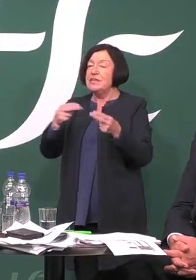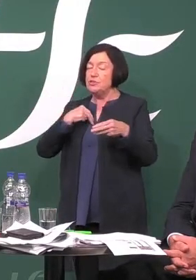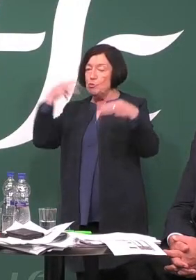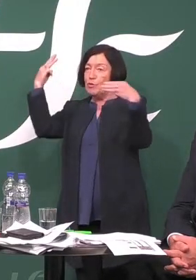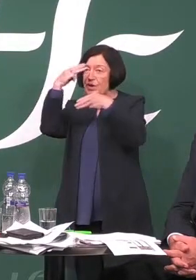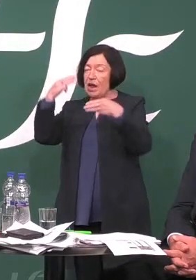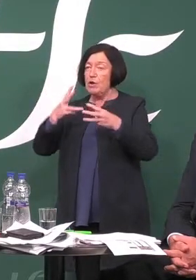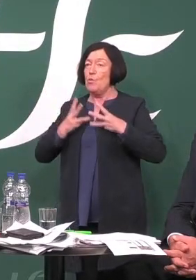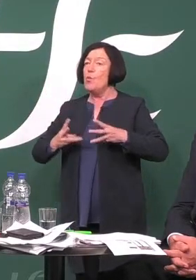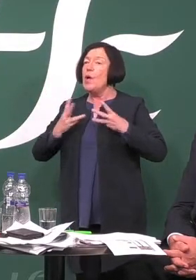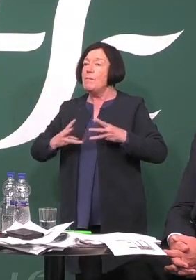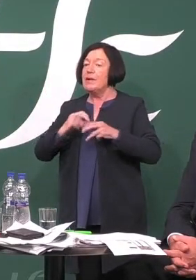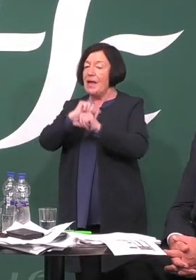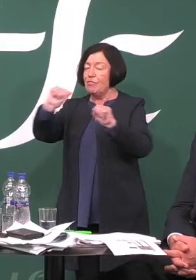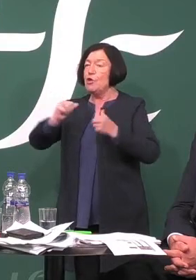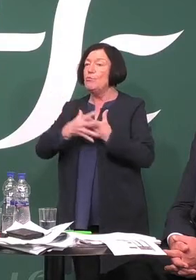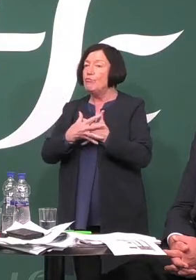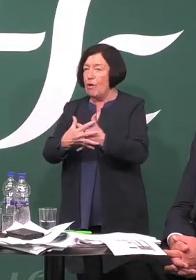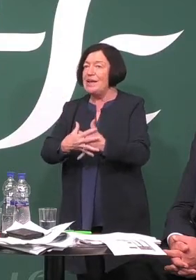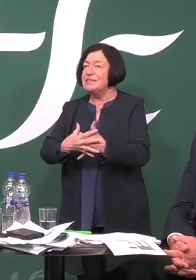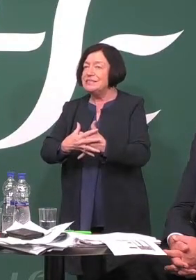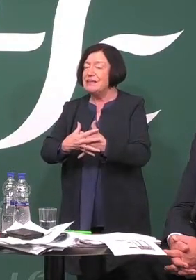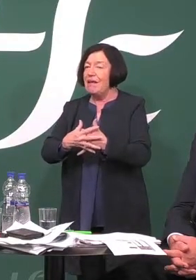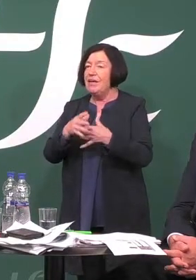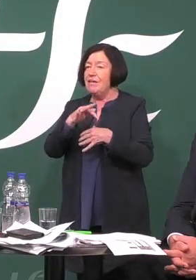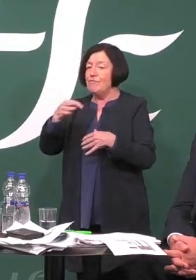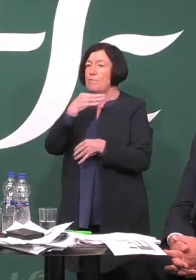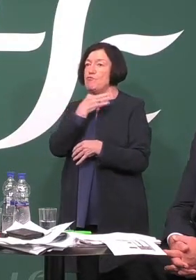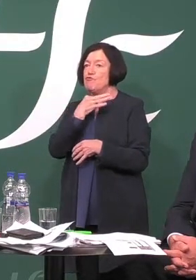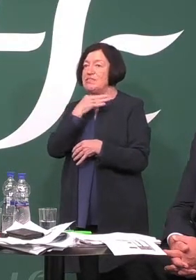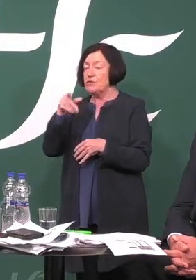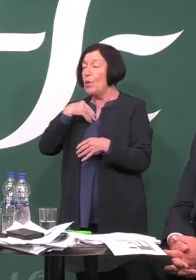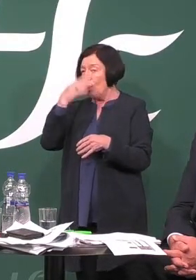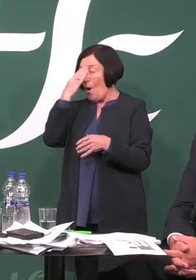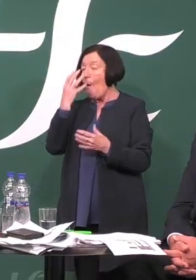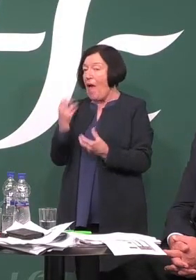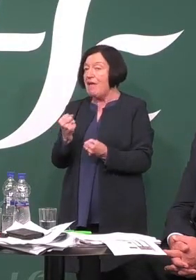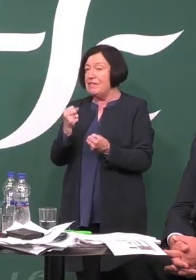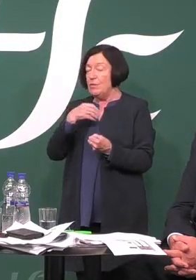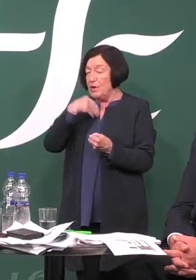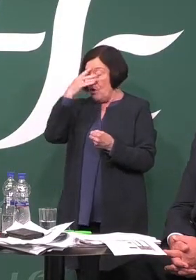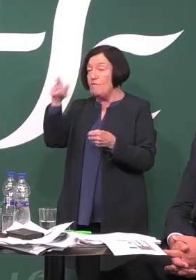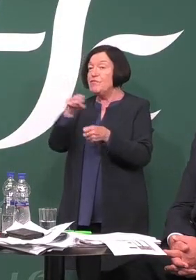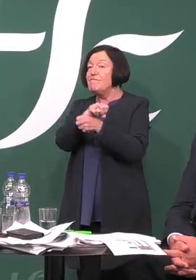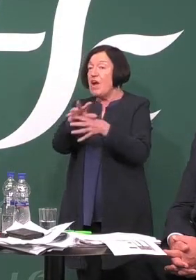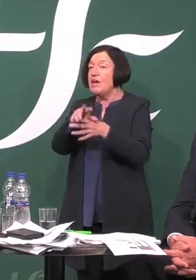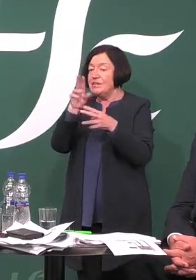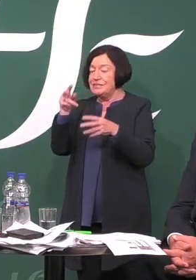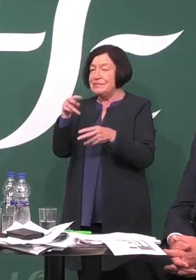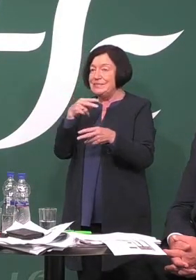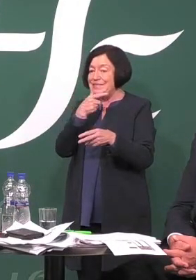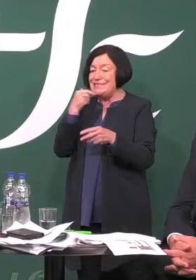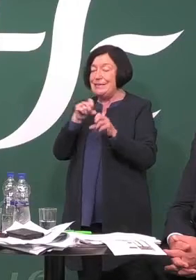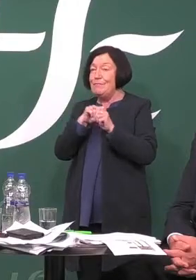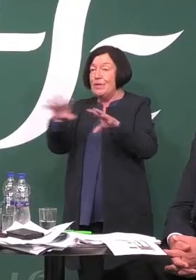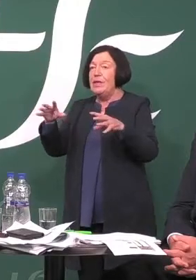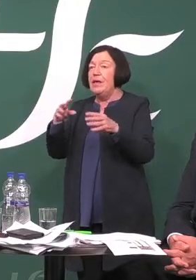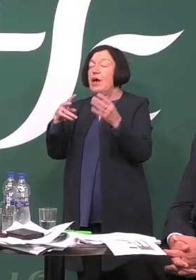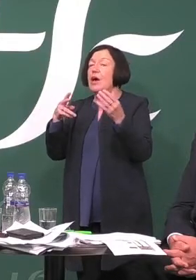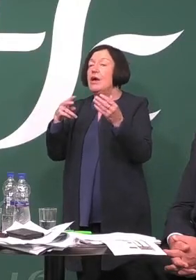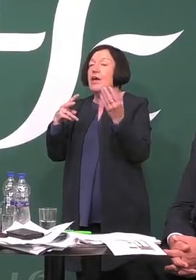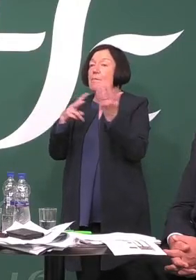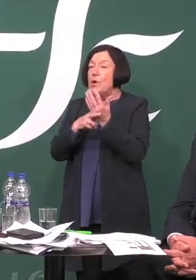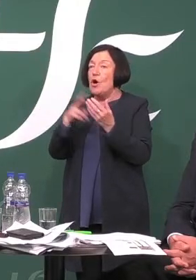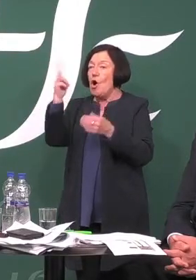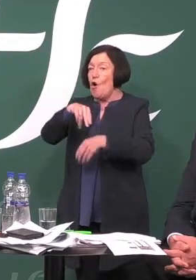protect women and their pregnancies from a risk that we know is there, and we know from a virus that is very transmissible, particularly among